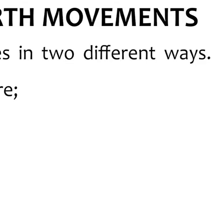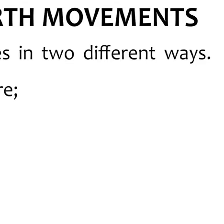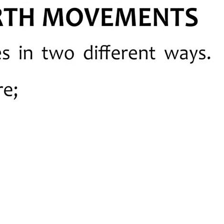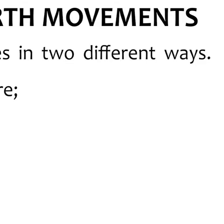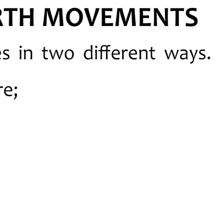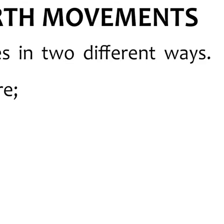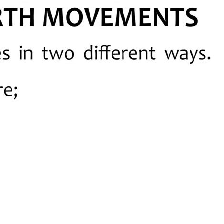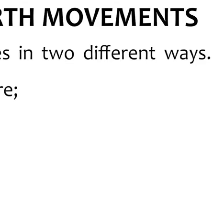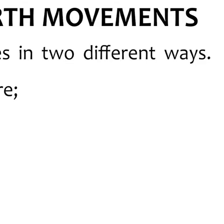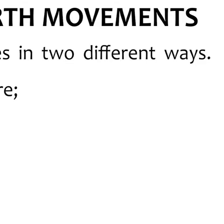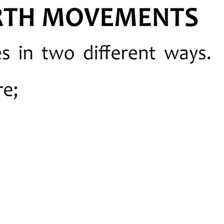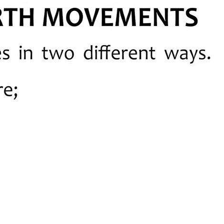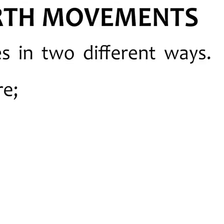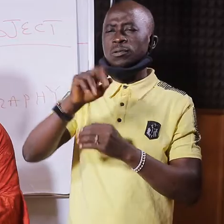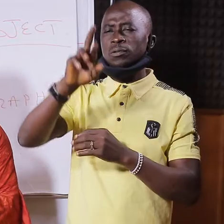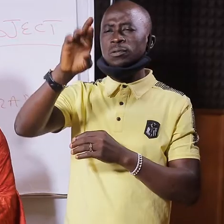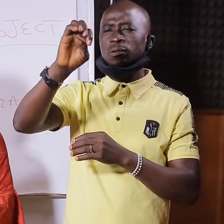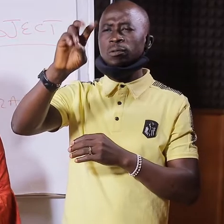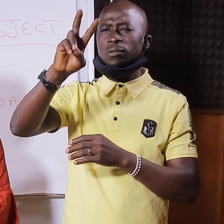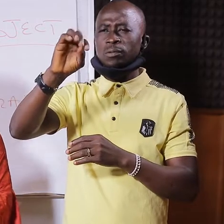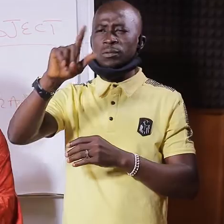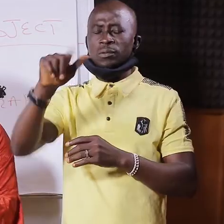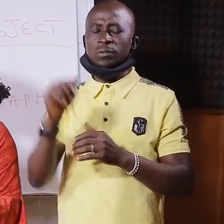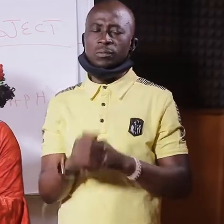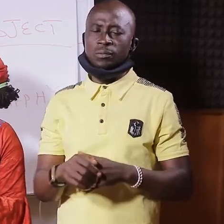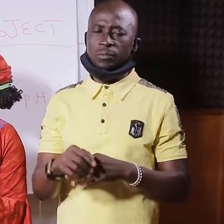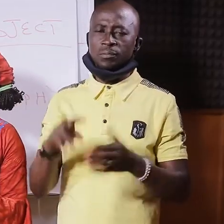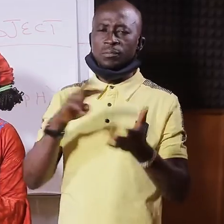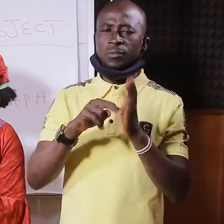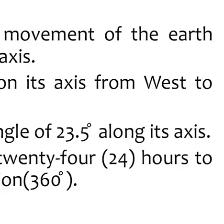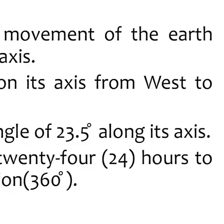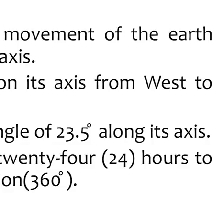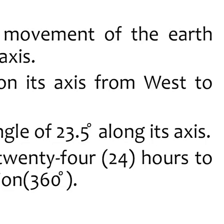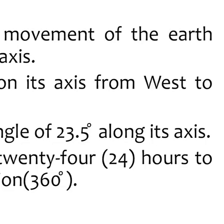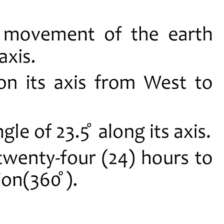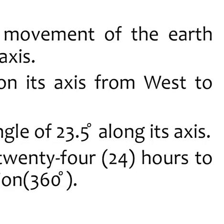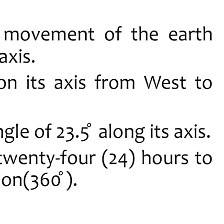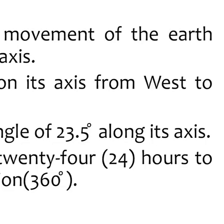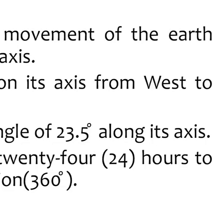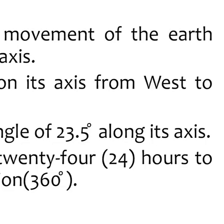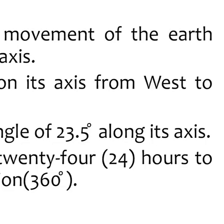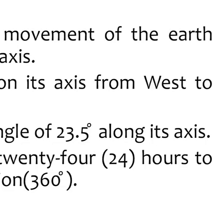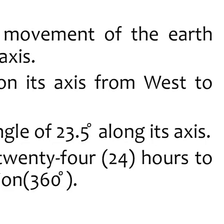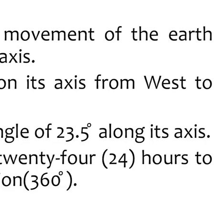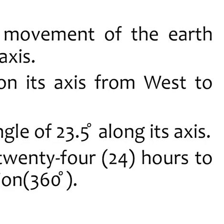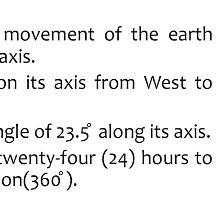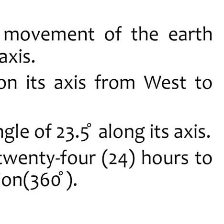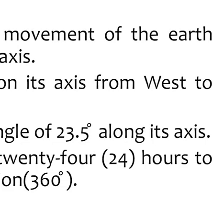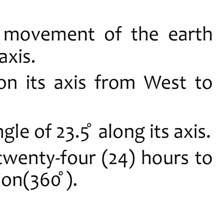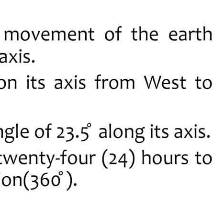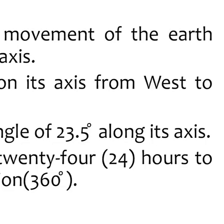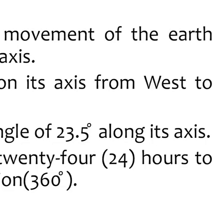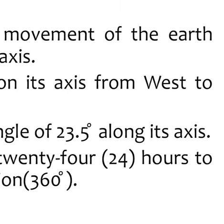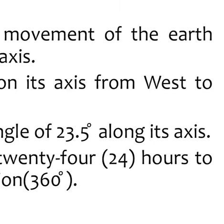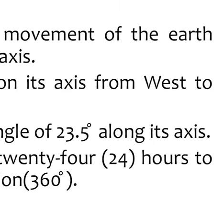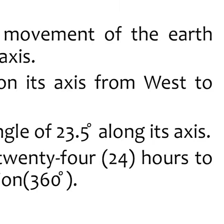Rotation and revolution. What is rotation? Rotation is the movement of the